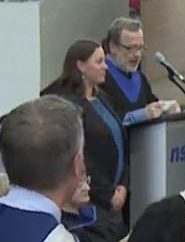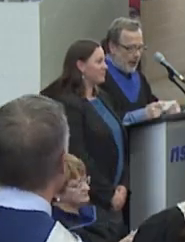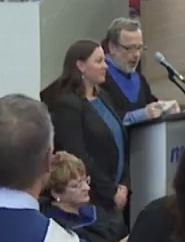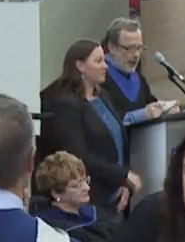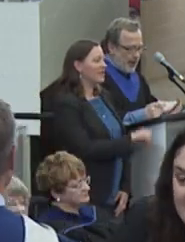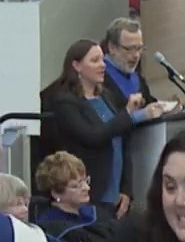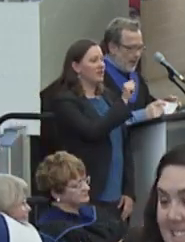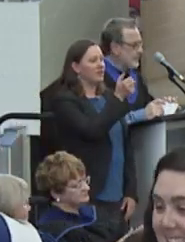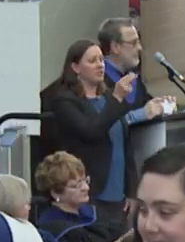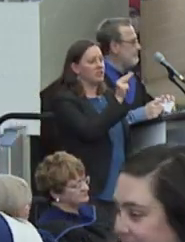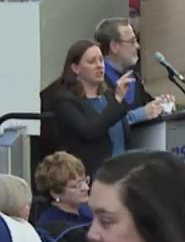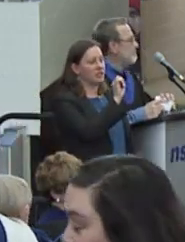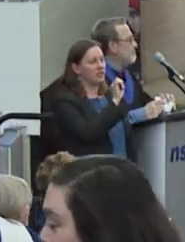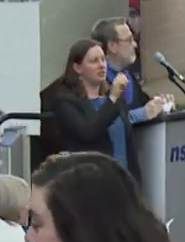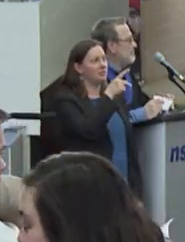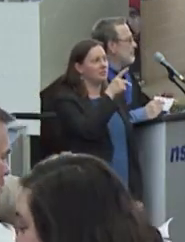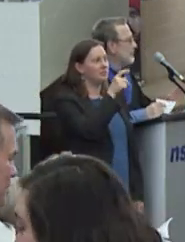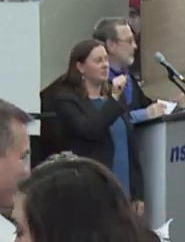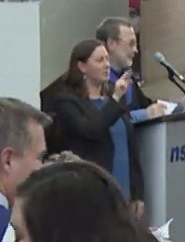Shane Party.